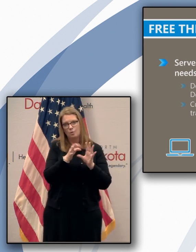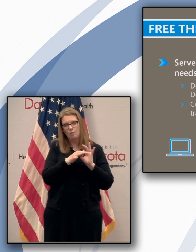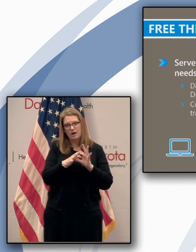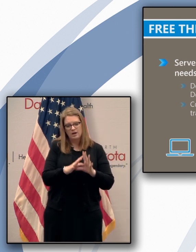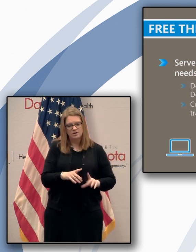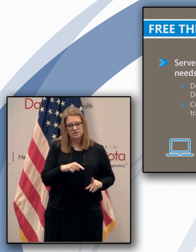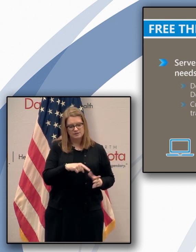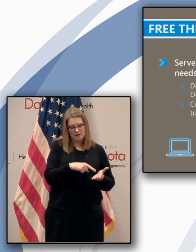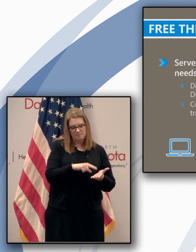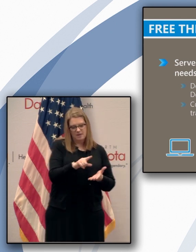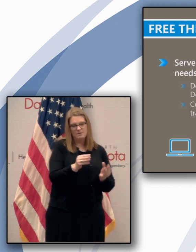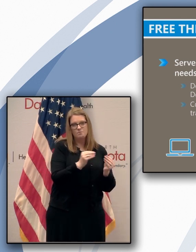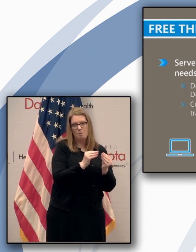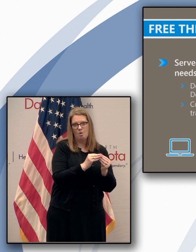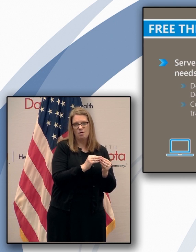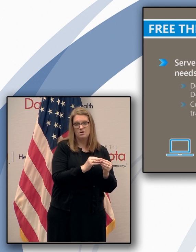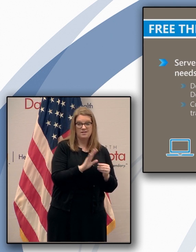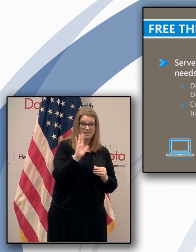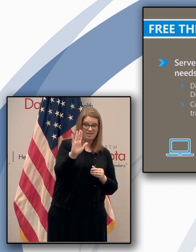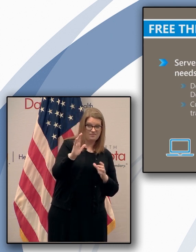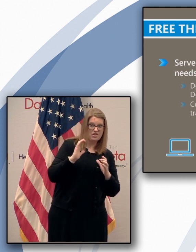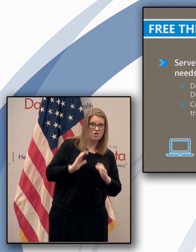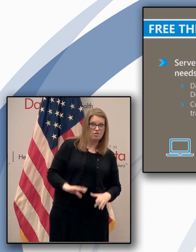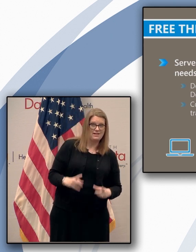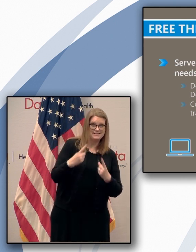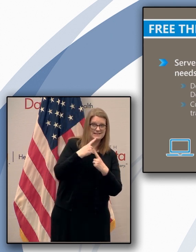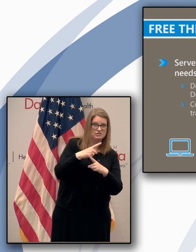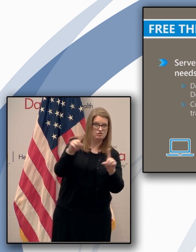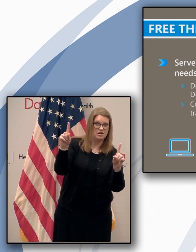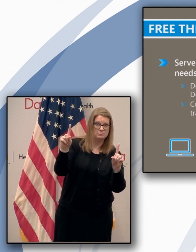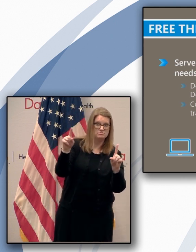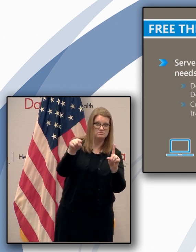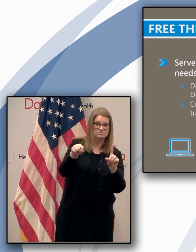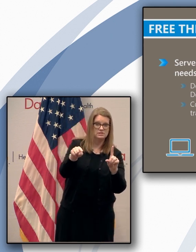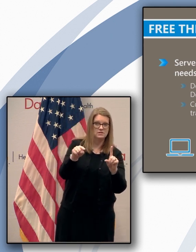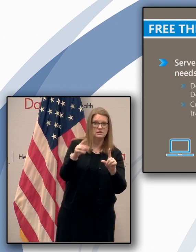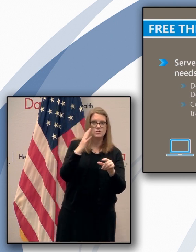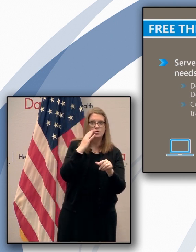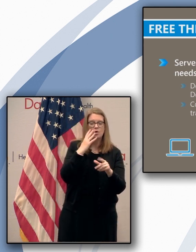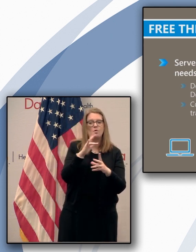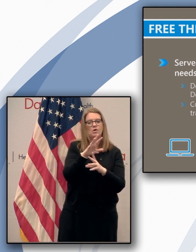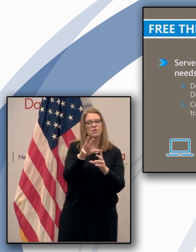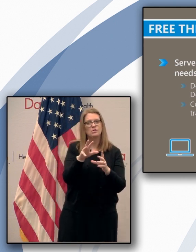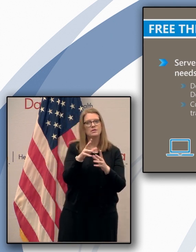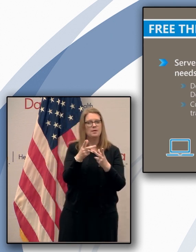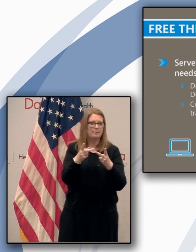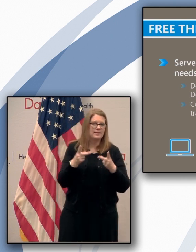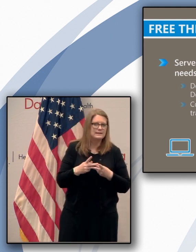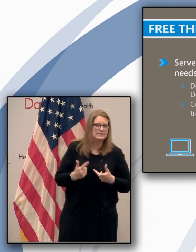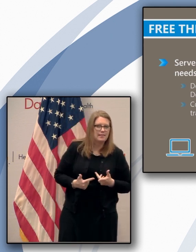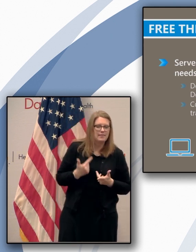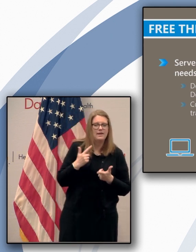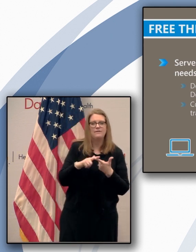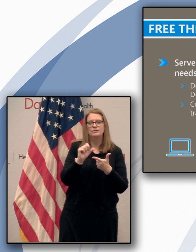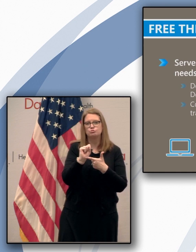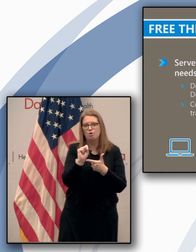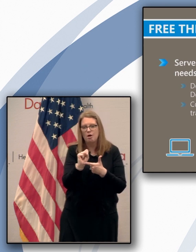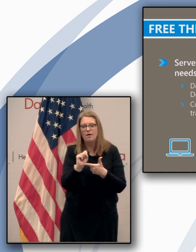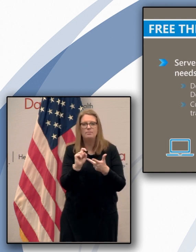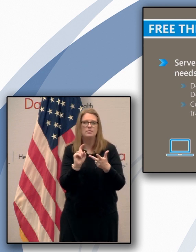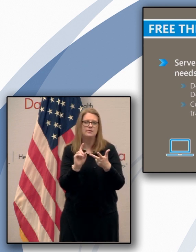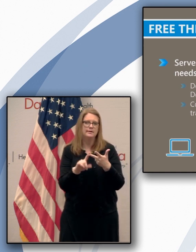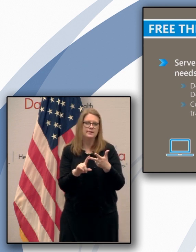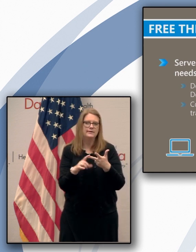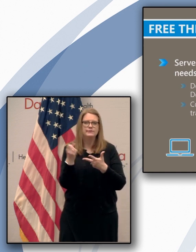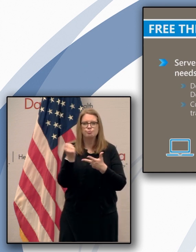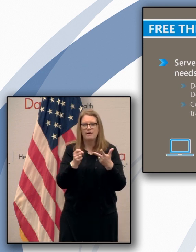their clients achieve some of the basic social determinants of health. That includes getting a place to live, getting a job, and